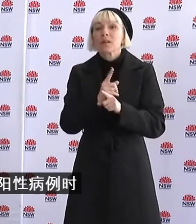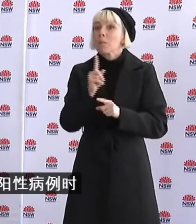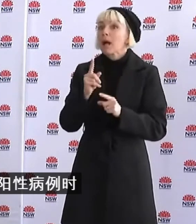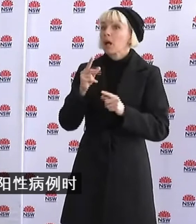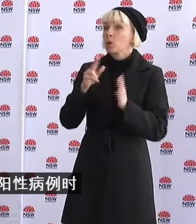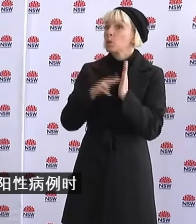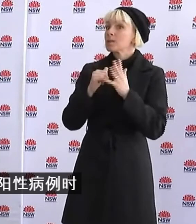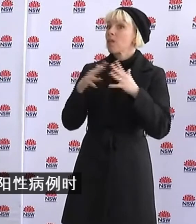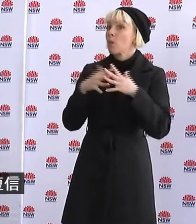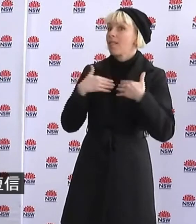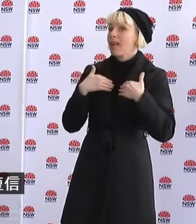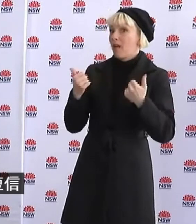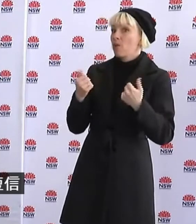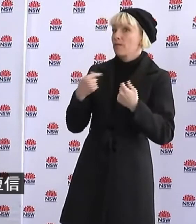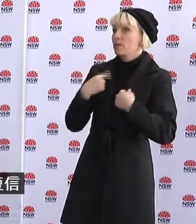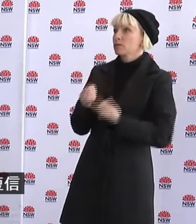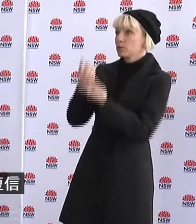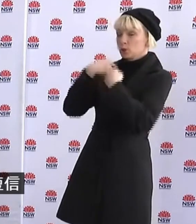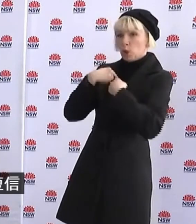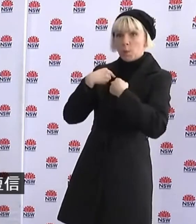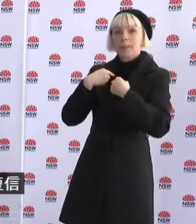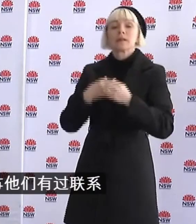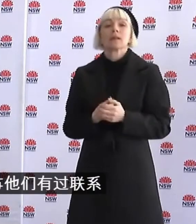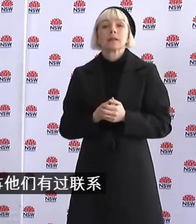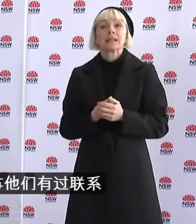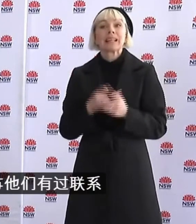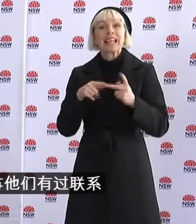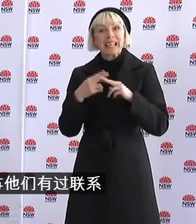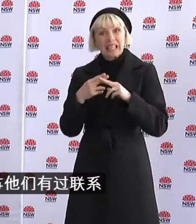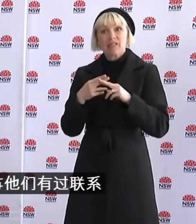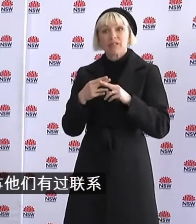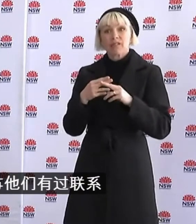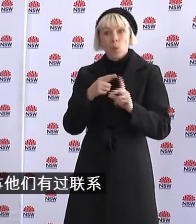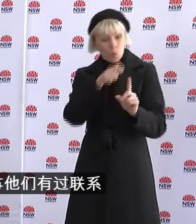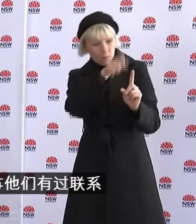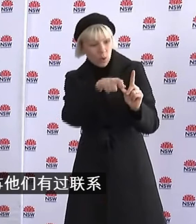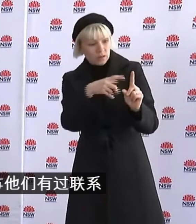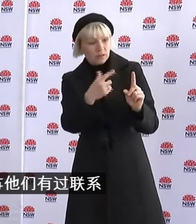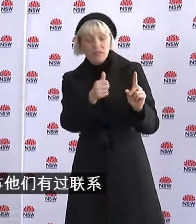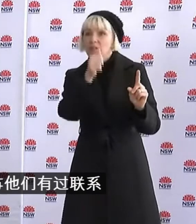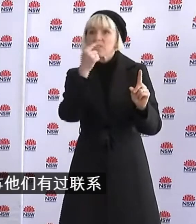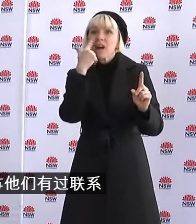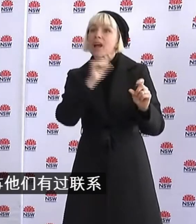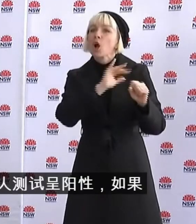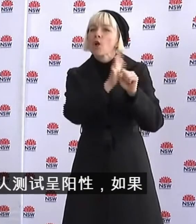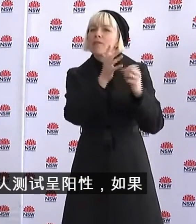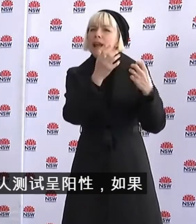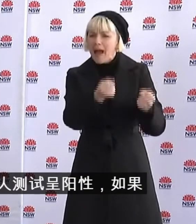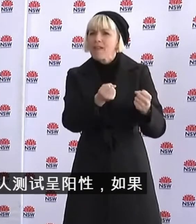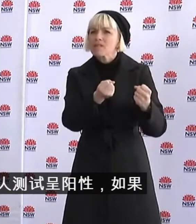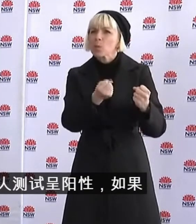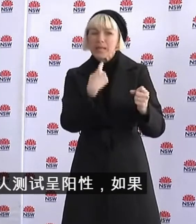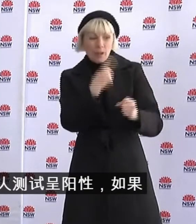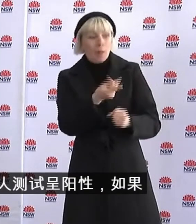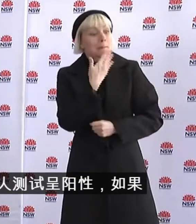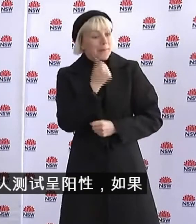when they get a positive case, they're recommending that person text everybody in their phone, irrespective of whether they've had contact with them in the last few days, just to